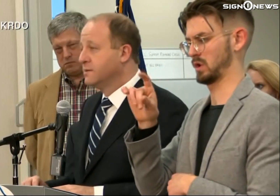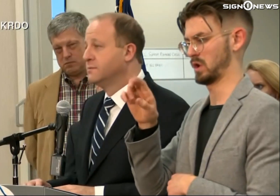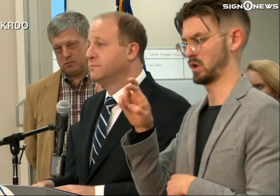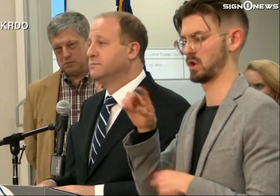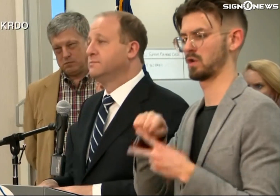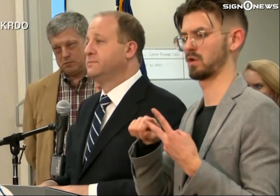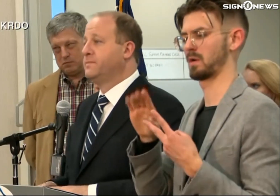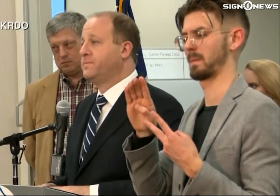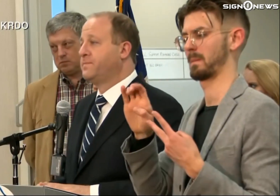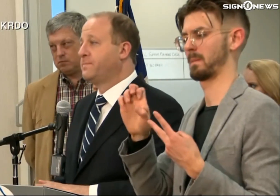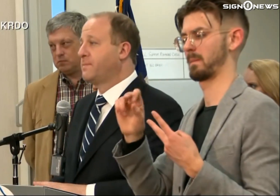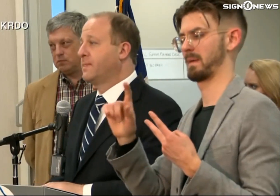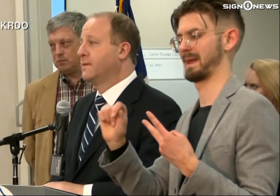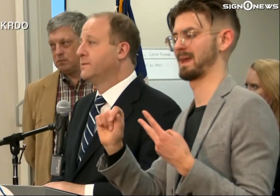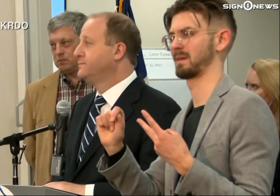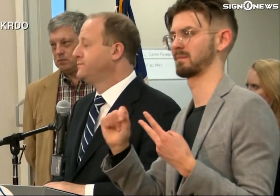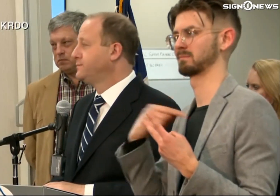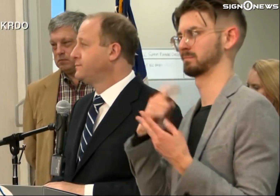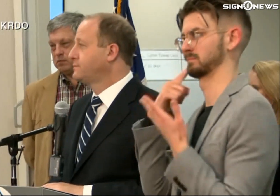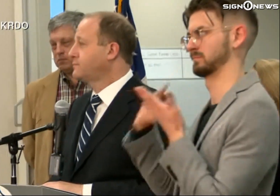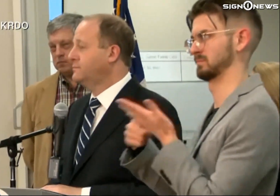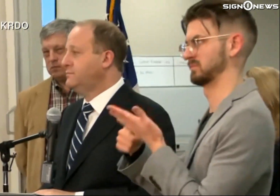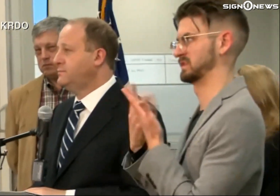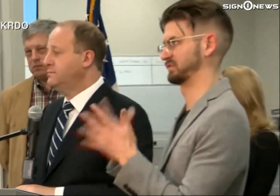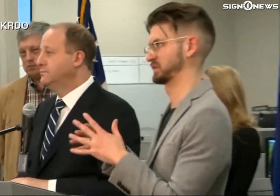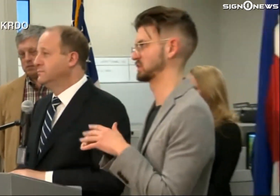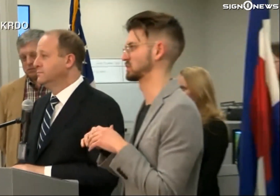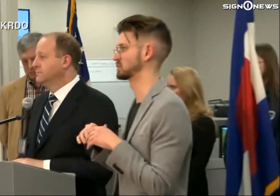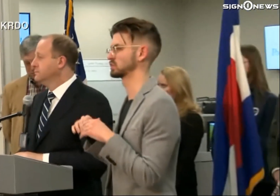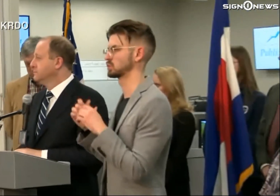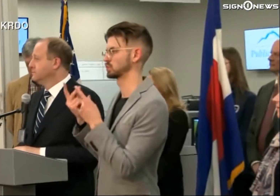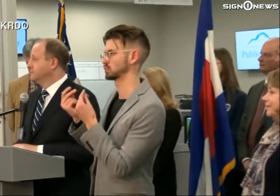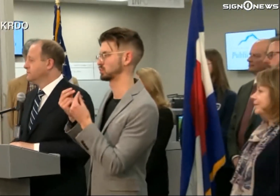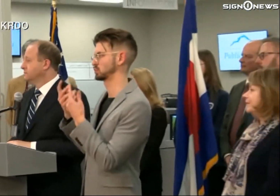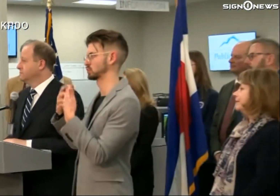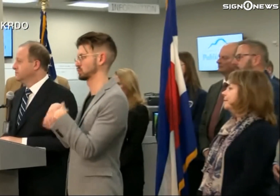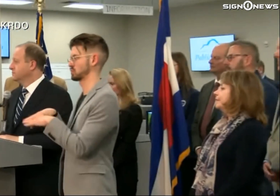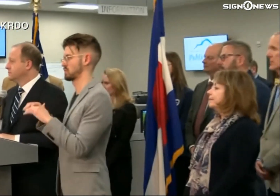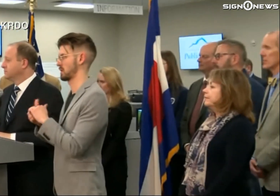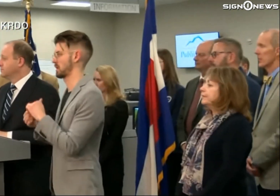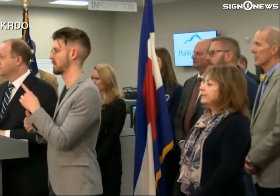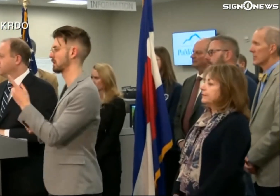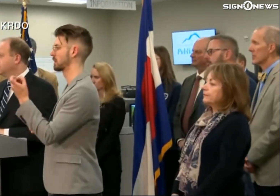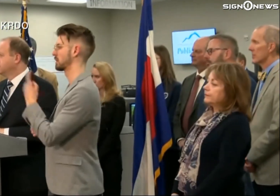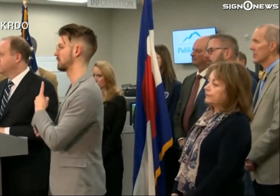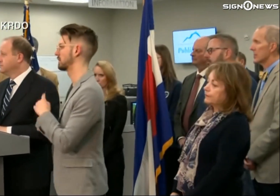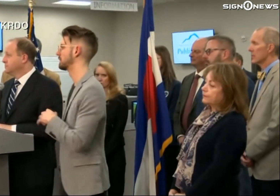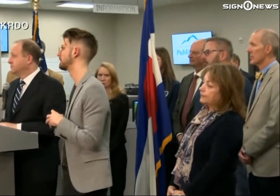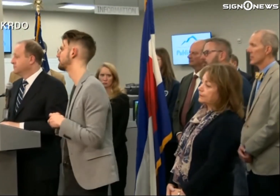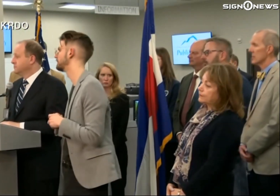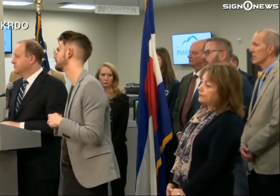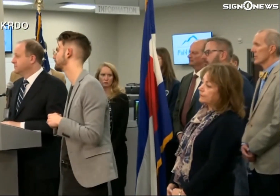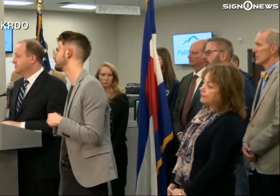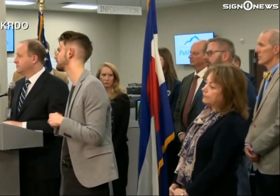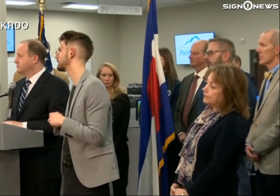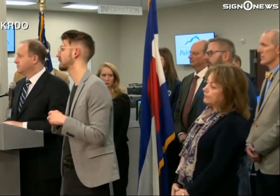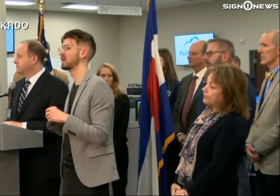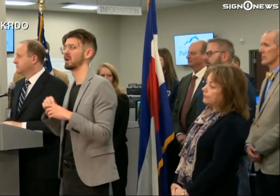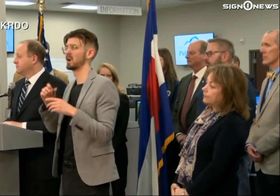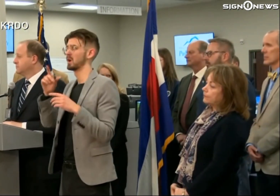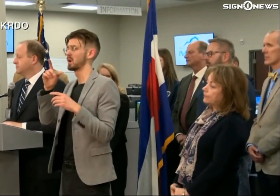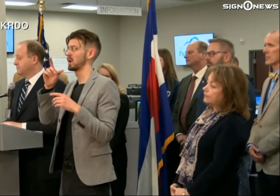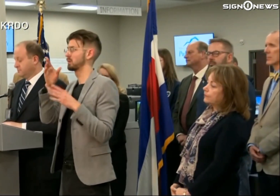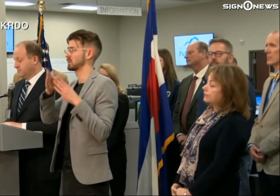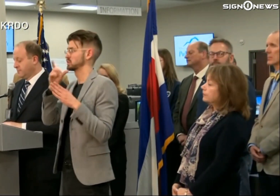effort. And as far as the homeless population goes, and people living on the streets, I mean, is there any incentive for those people to go and test themselves if